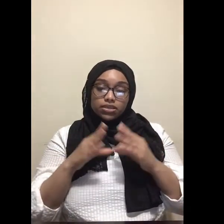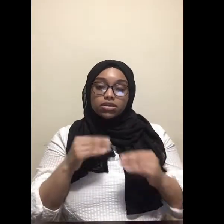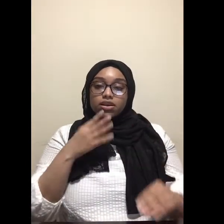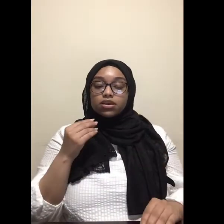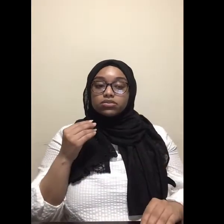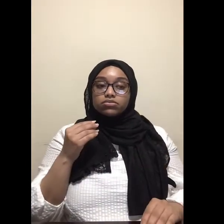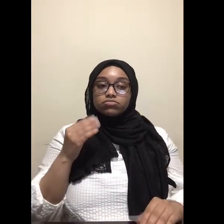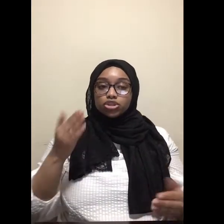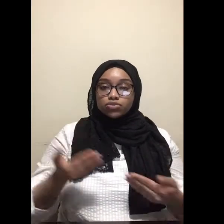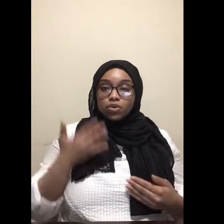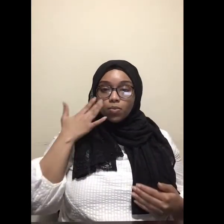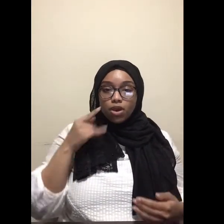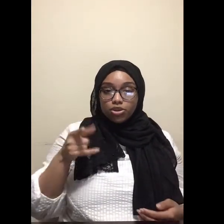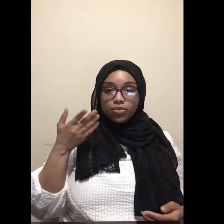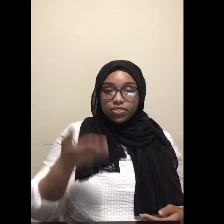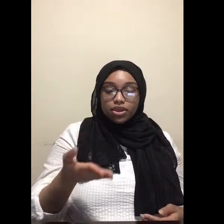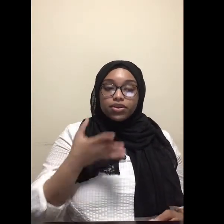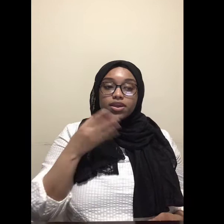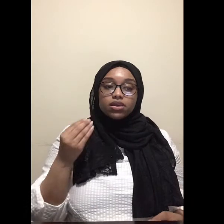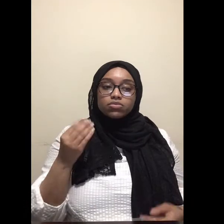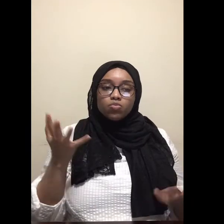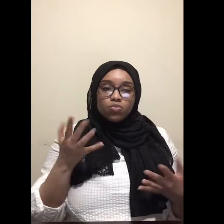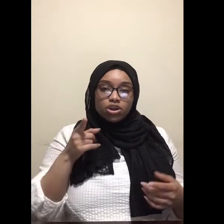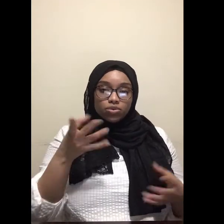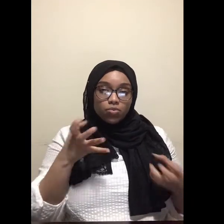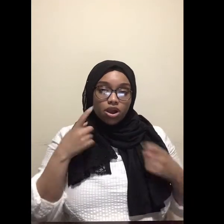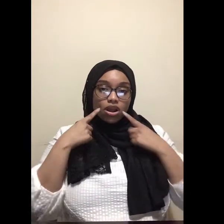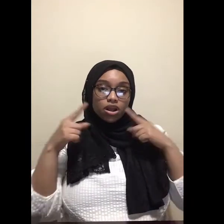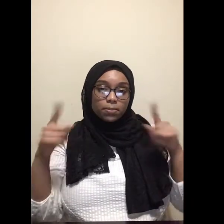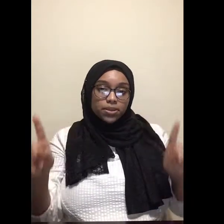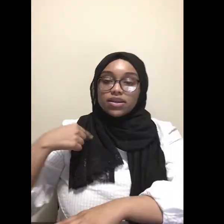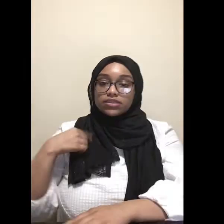to accomplish. I do this quite a bit